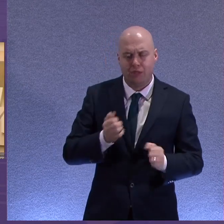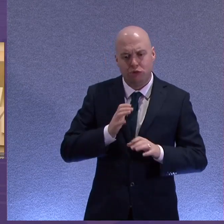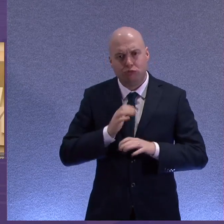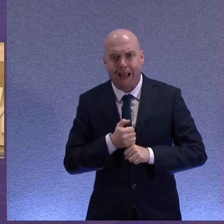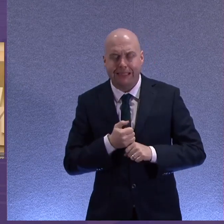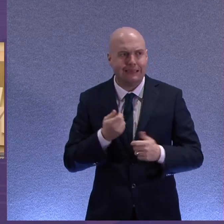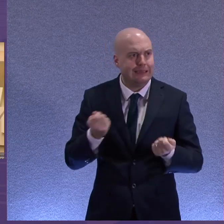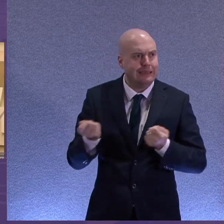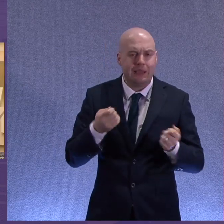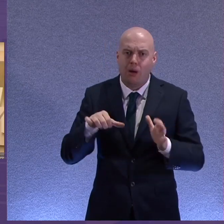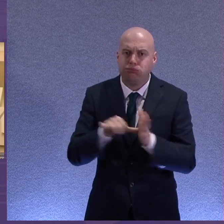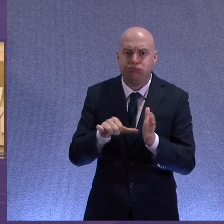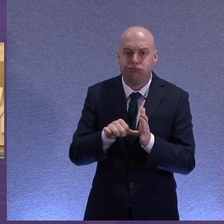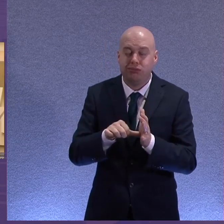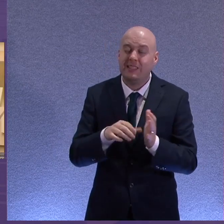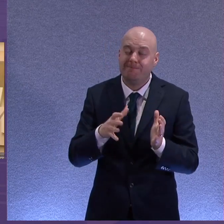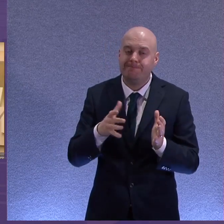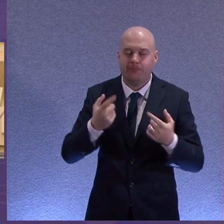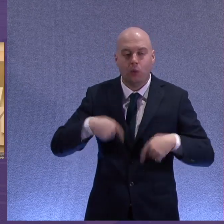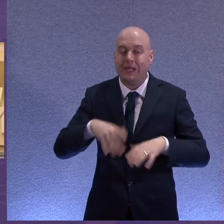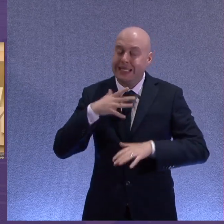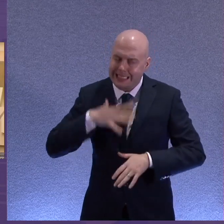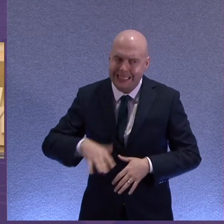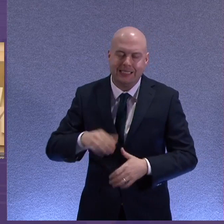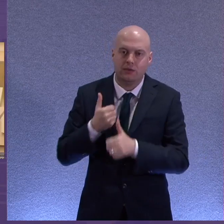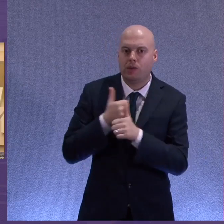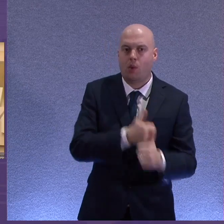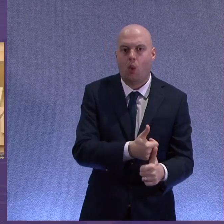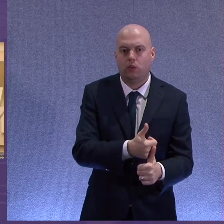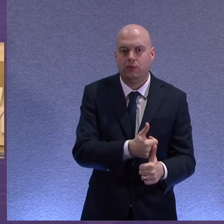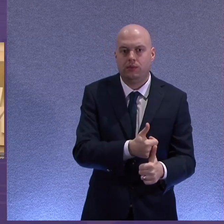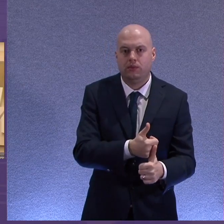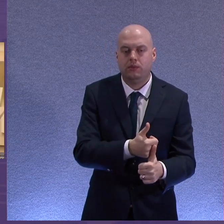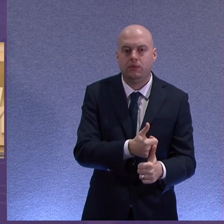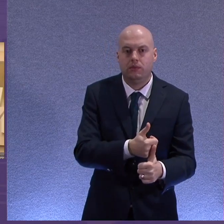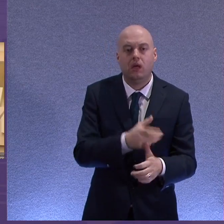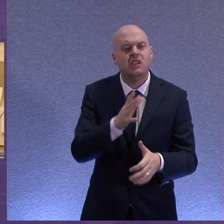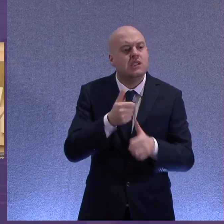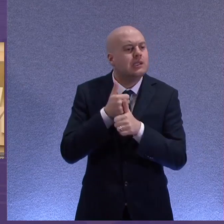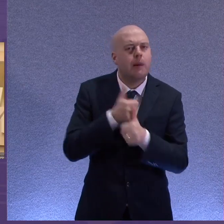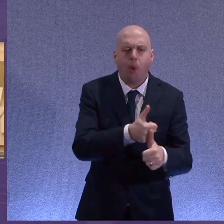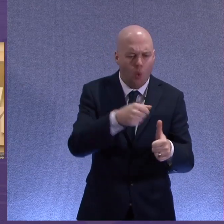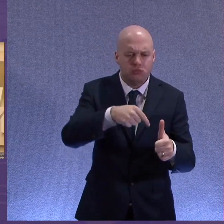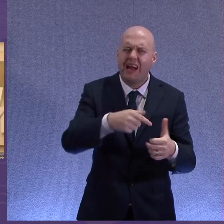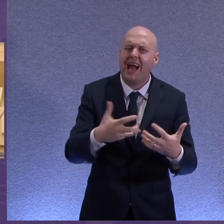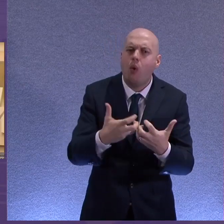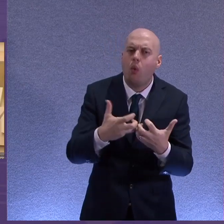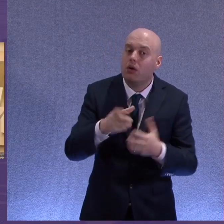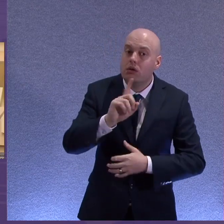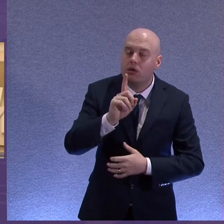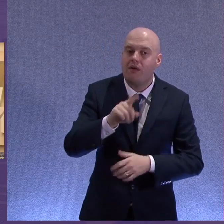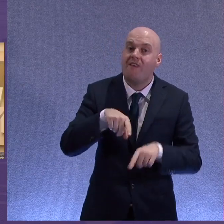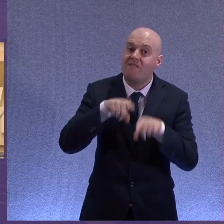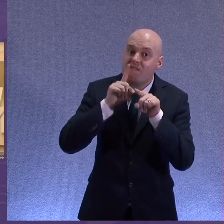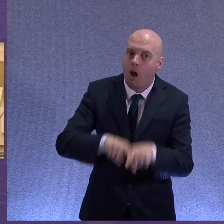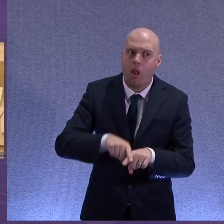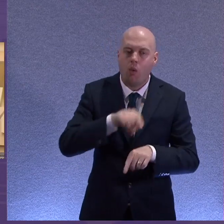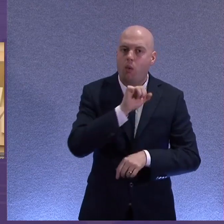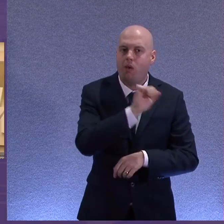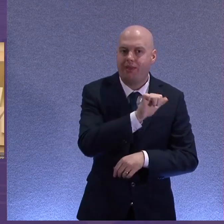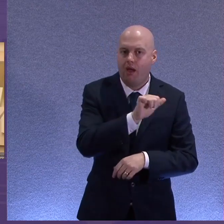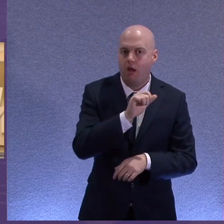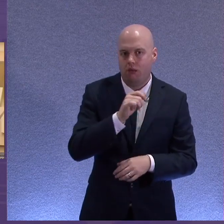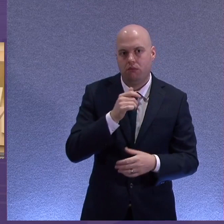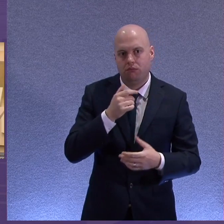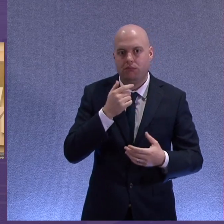thing we can all do to support them most is to follow the advice, because that is what will help to, if not eradicate that pressure in the weeks to